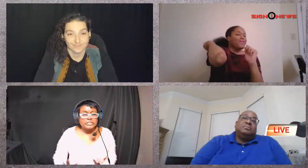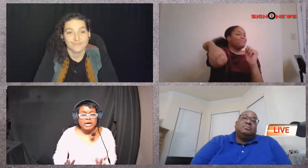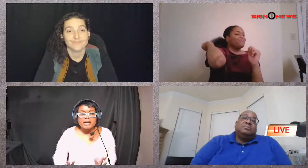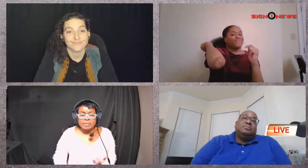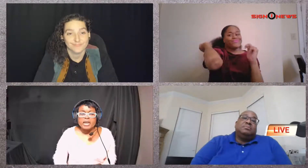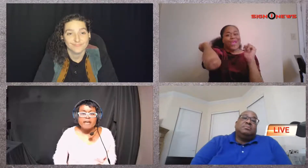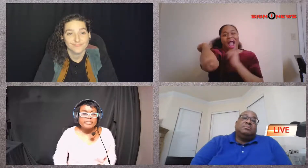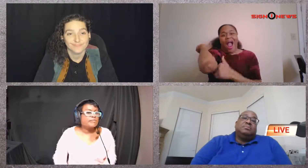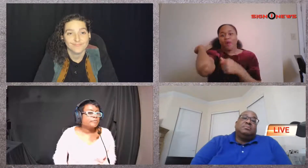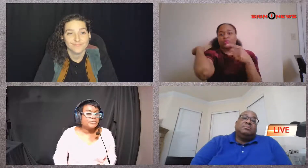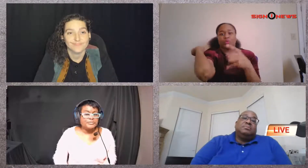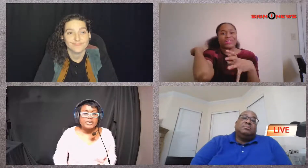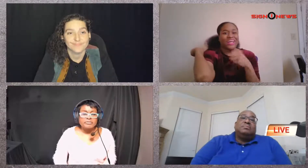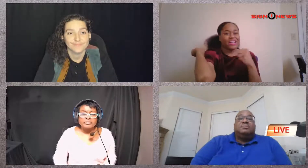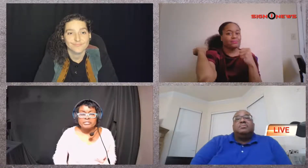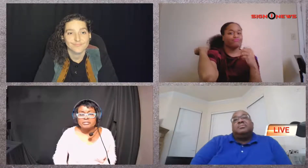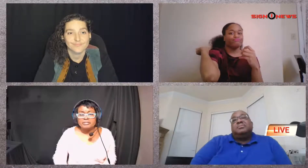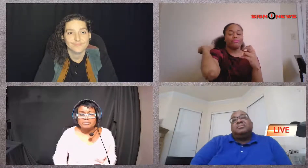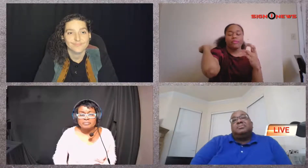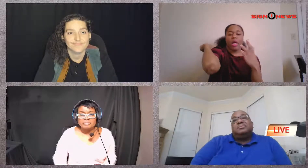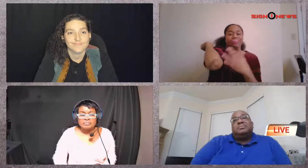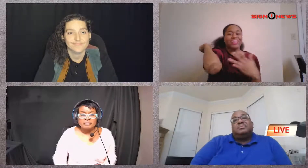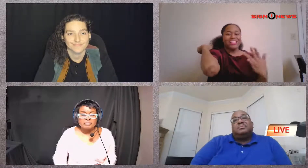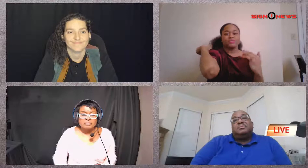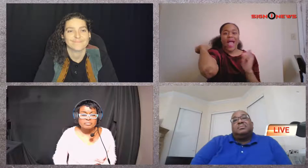And they were teaching you how to be an advocate for yourself.